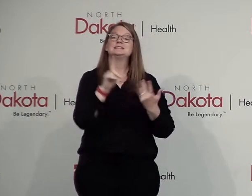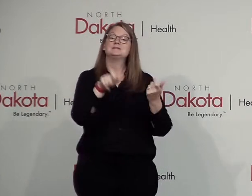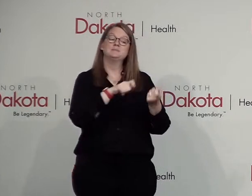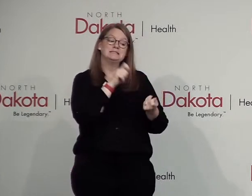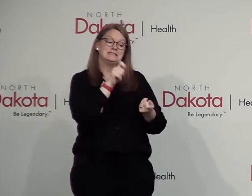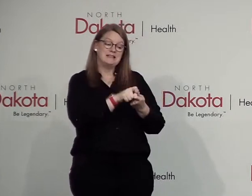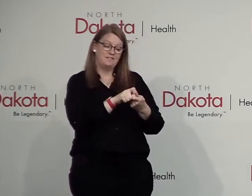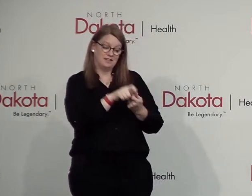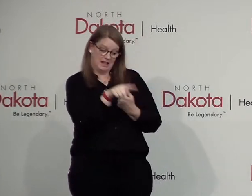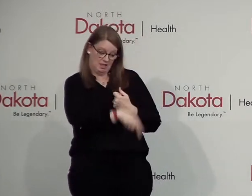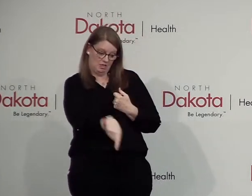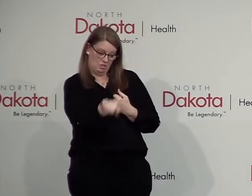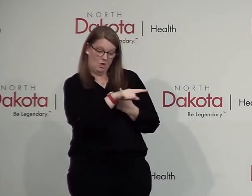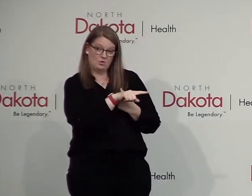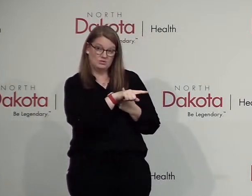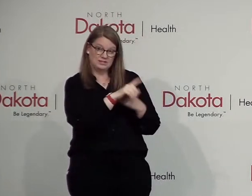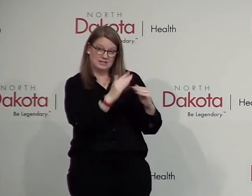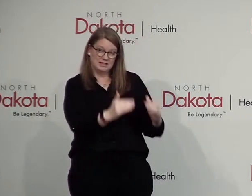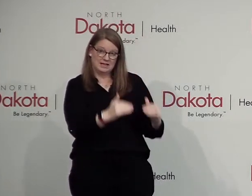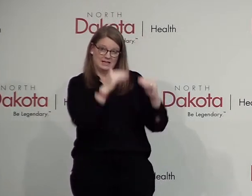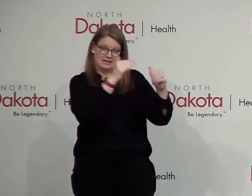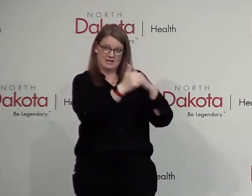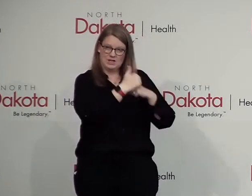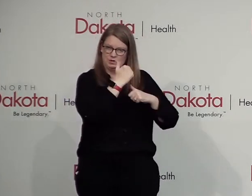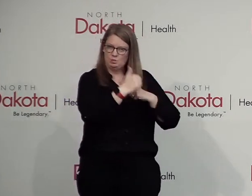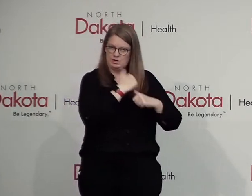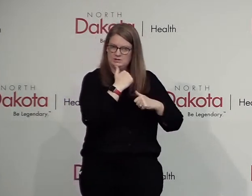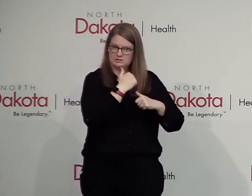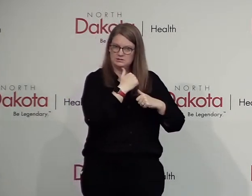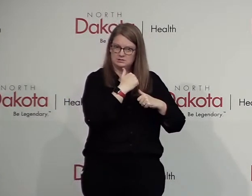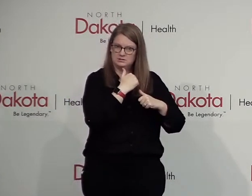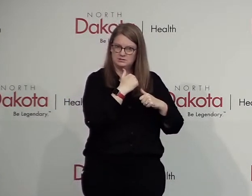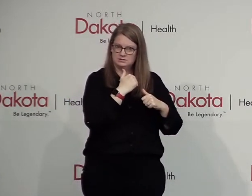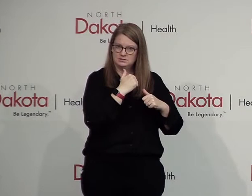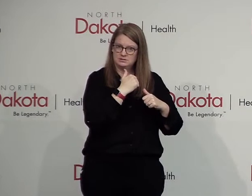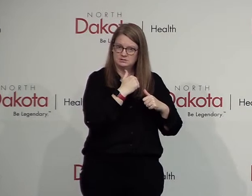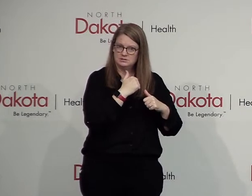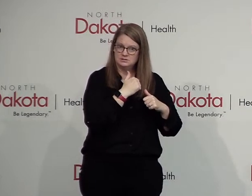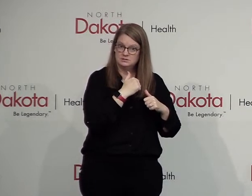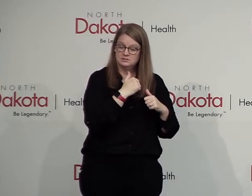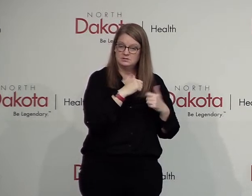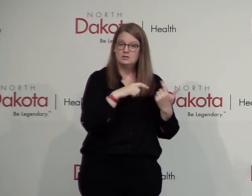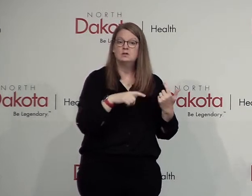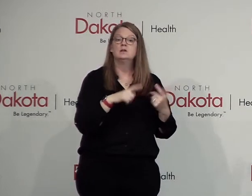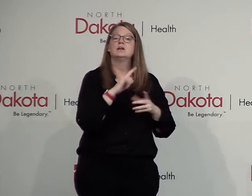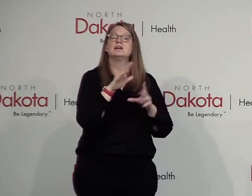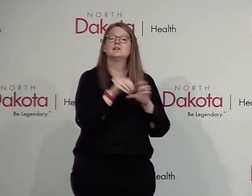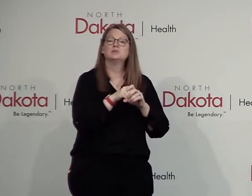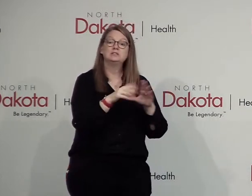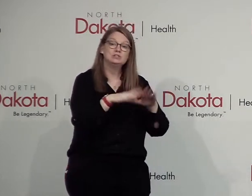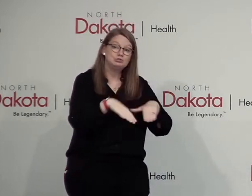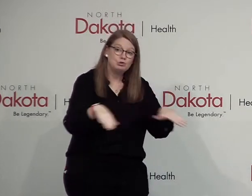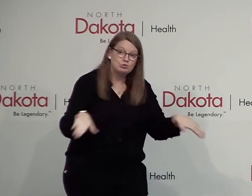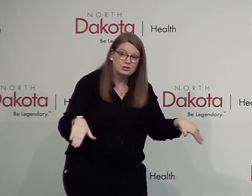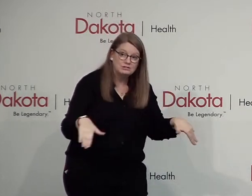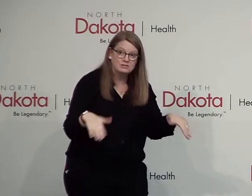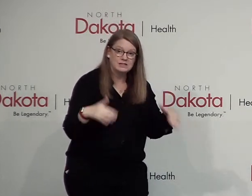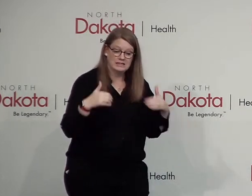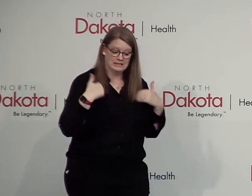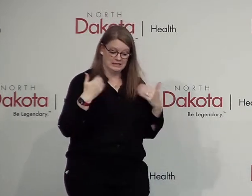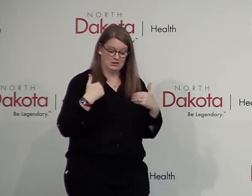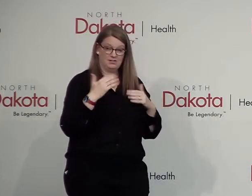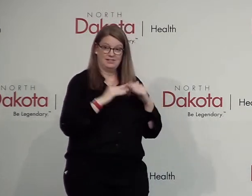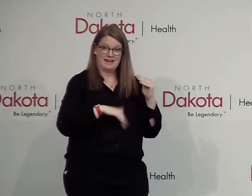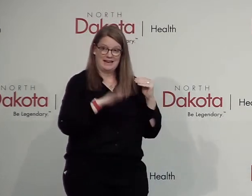an increased risk for serious health outcomes from influenza. That includes children younger than